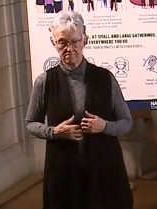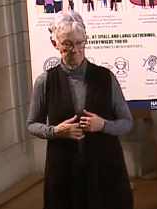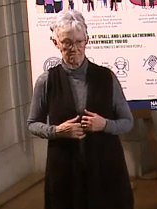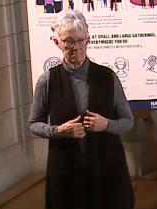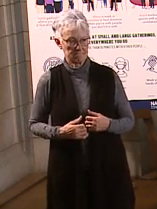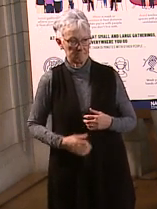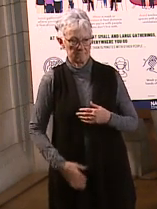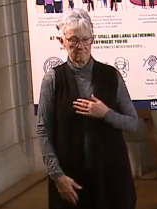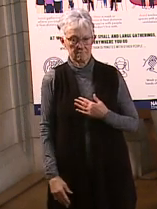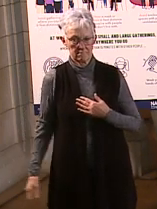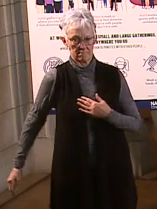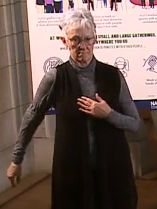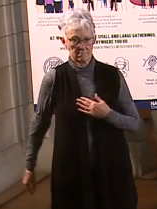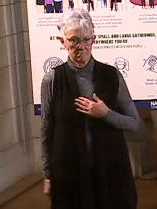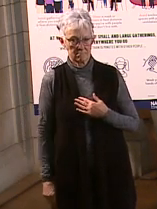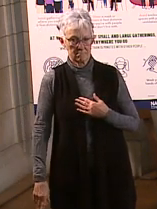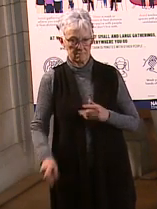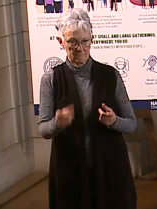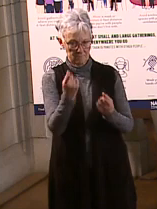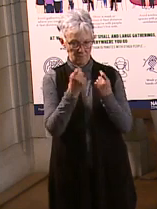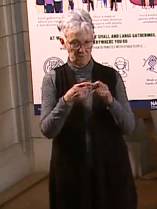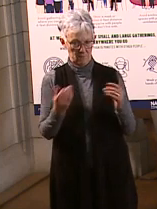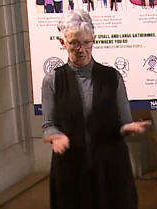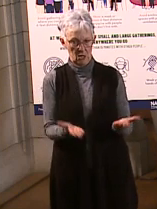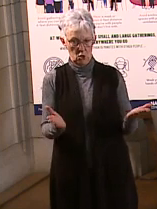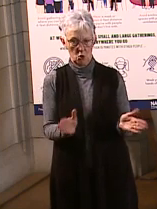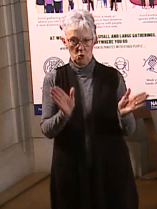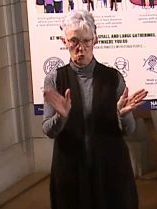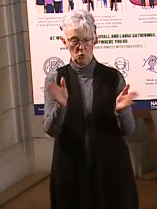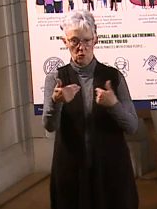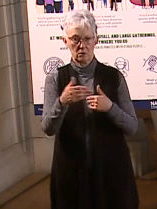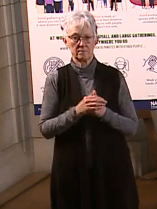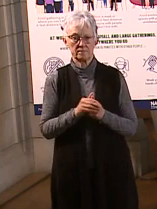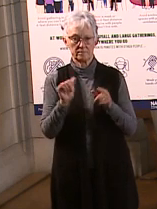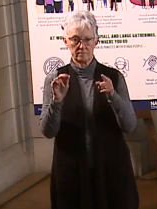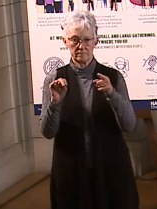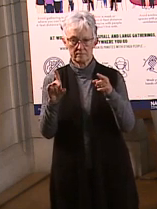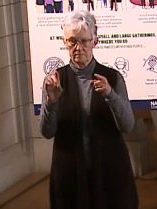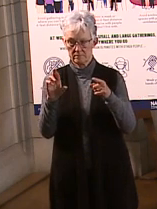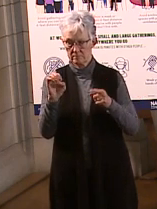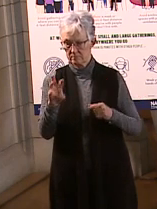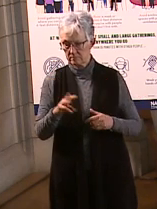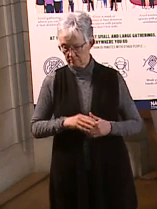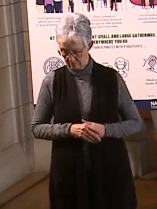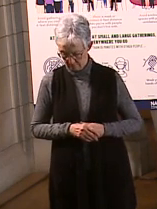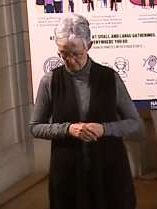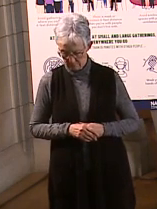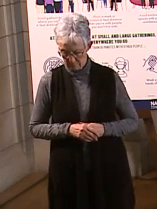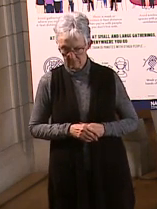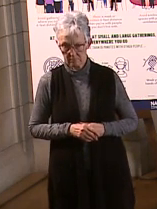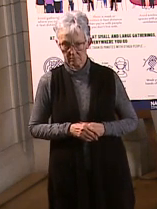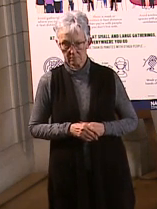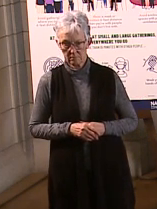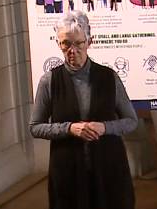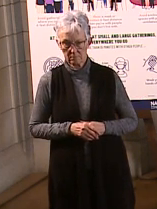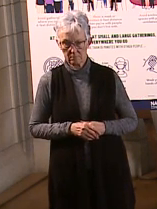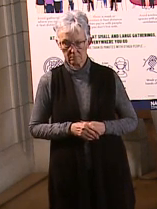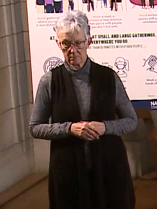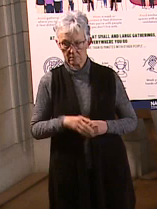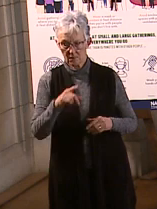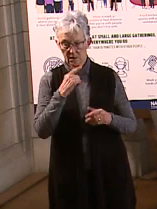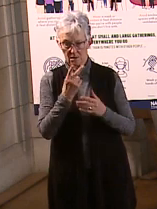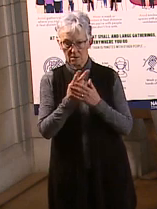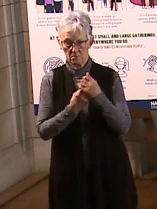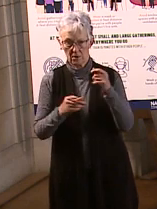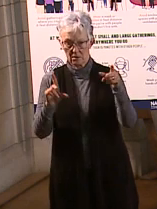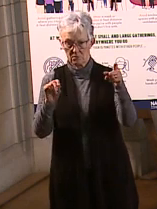Okay. Questions from folks here in the audience? Andrew. Both Douglas and Lancaster County